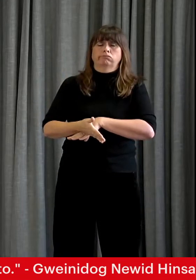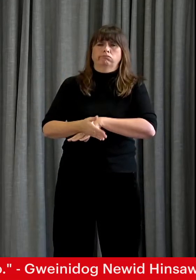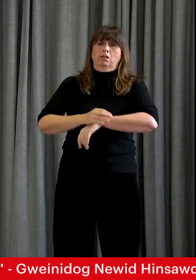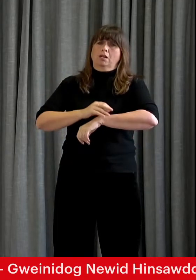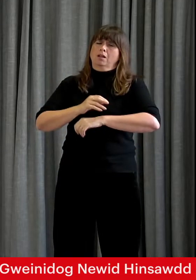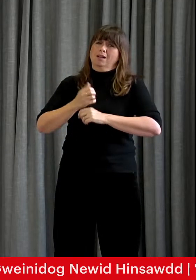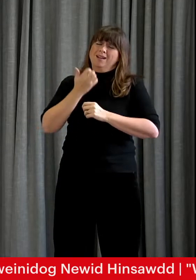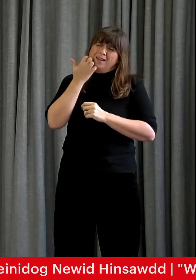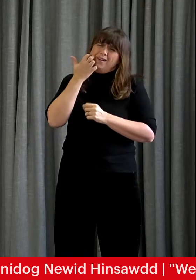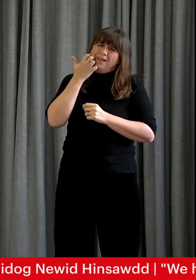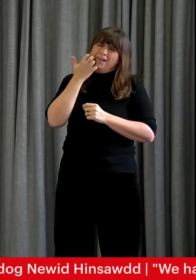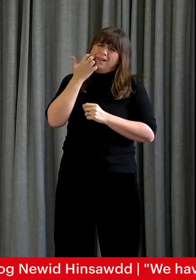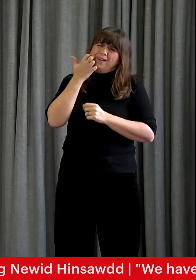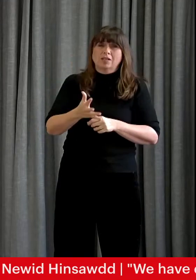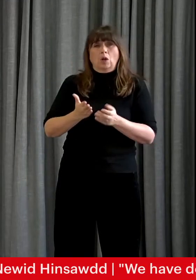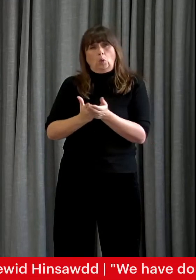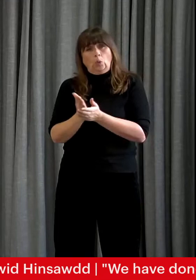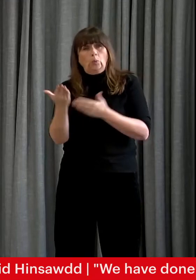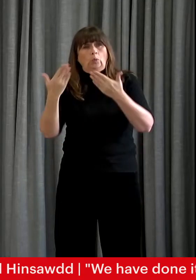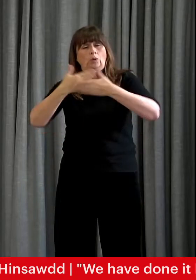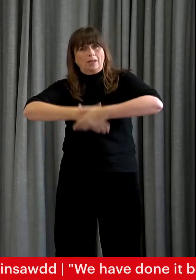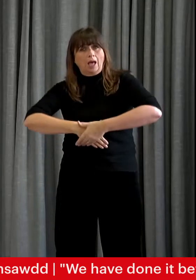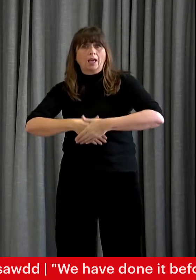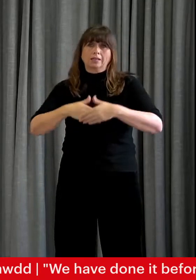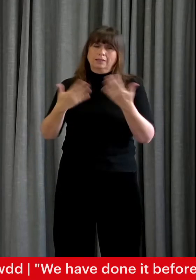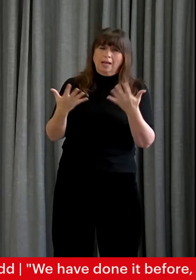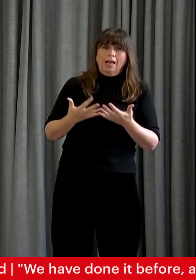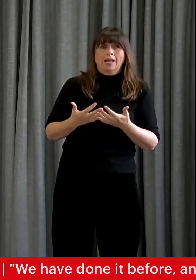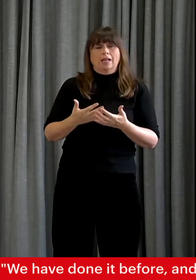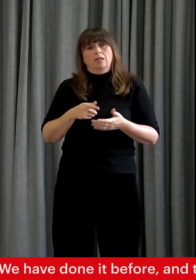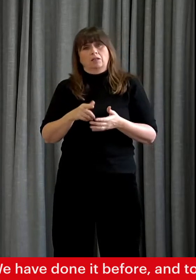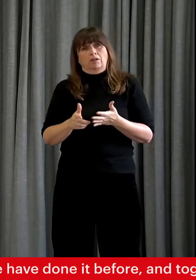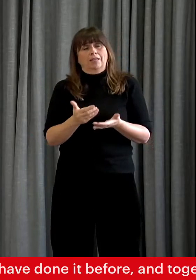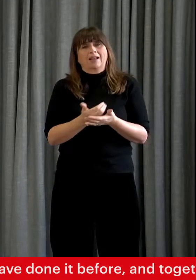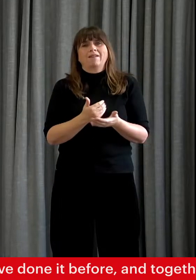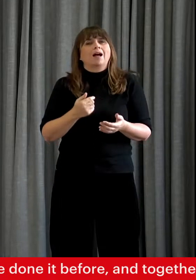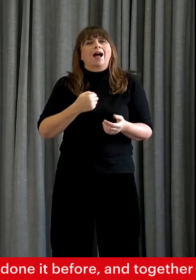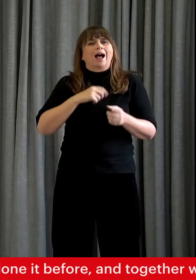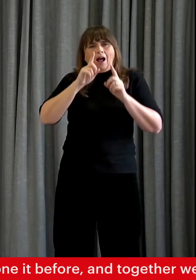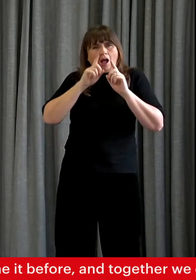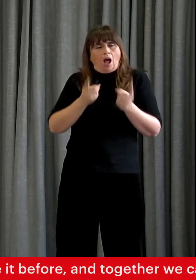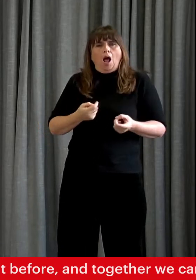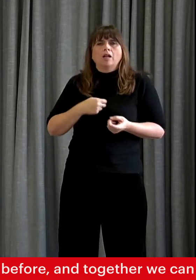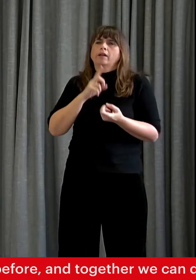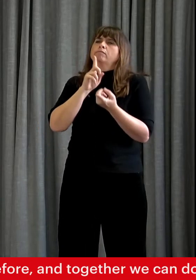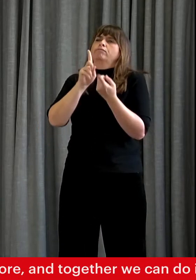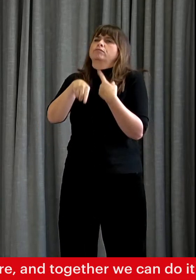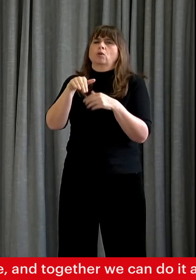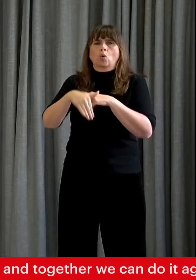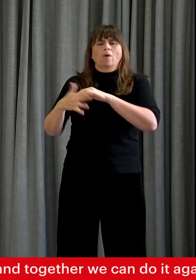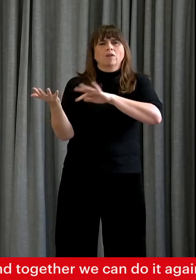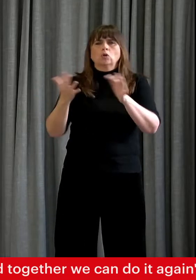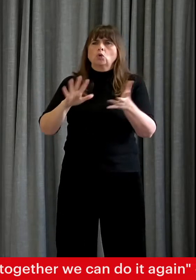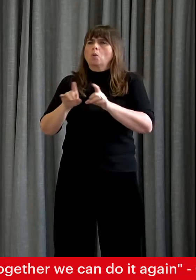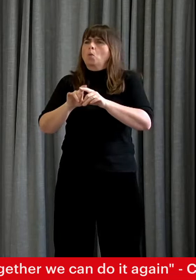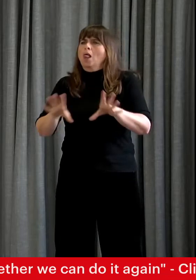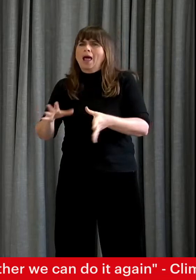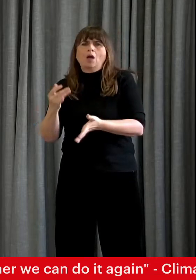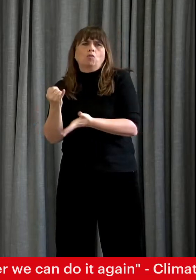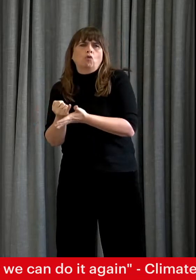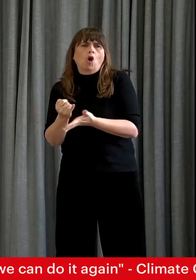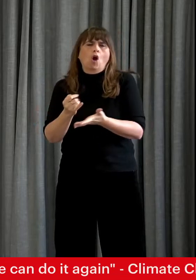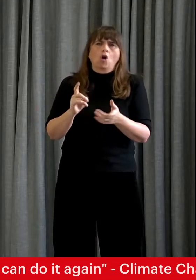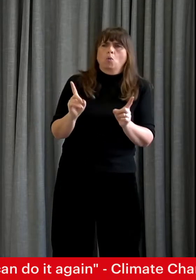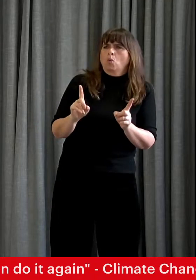24 hours all the way around the clock to try and make sure people were safe. But it's too early for me to be able to answer, real detail about what